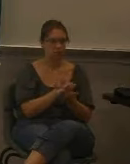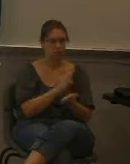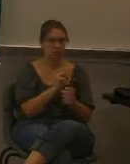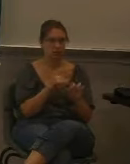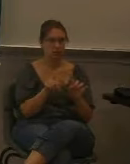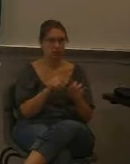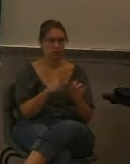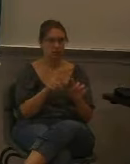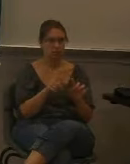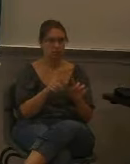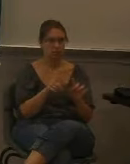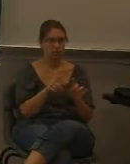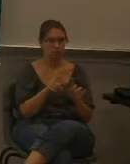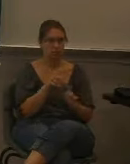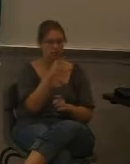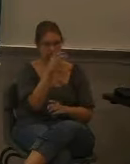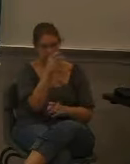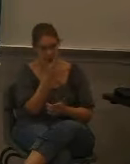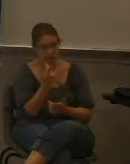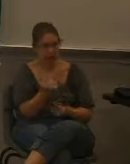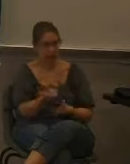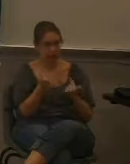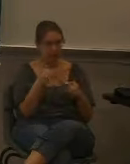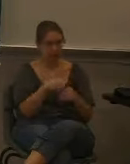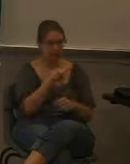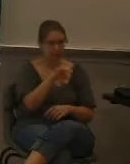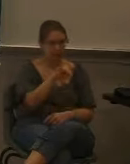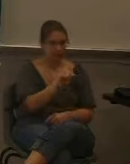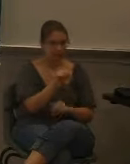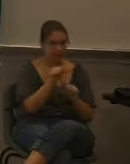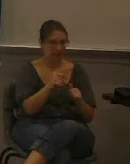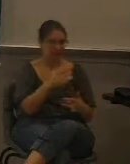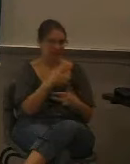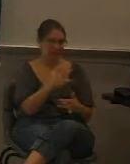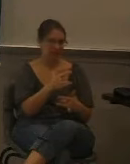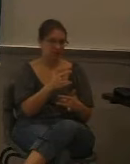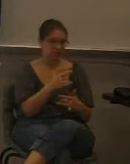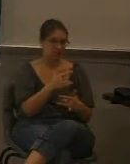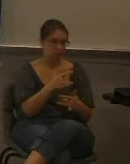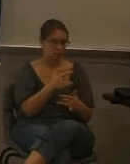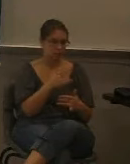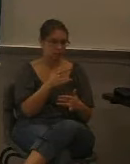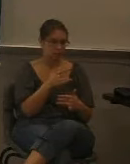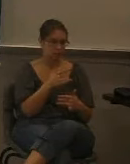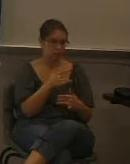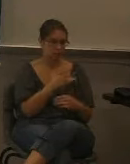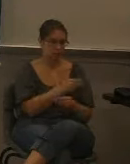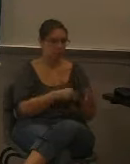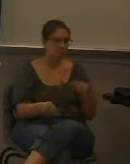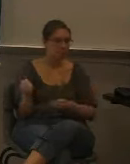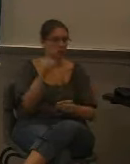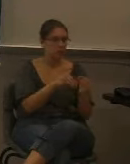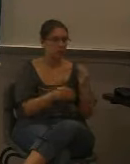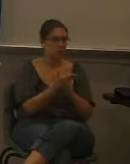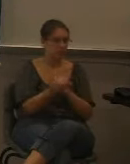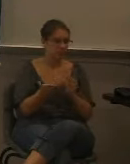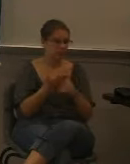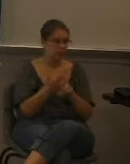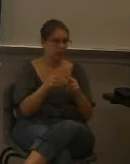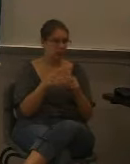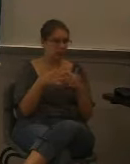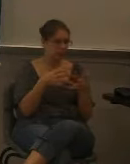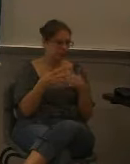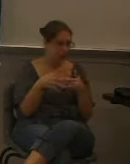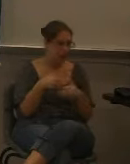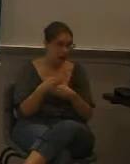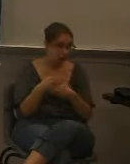different invertebrates that live down in the sediment, they can generally tend to pump stuff through to either filter it out or get their